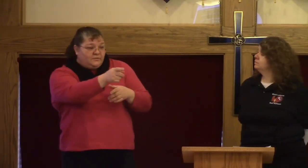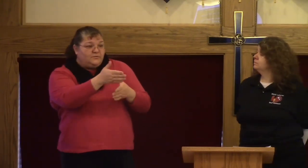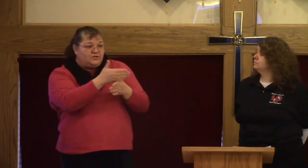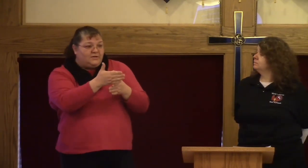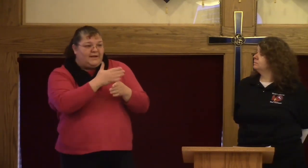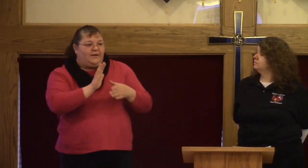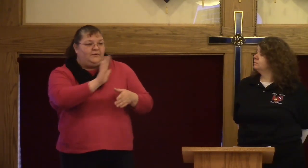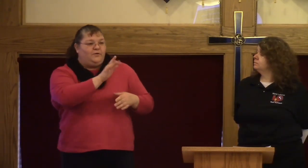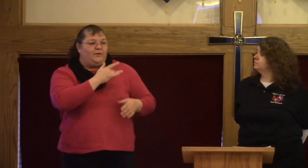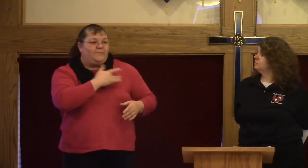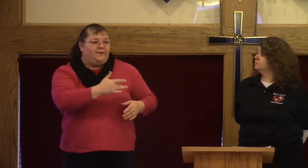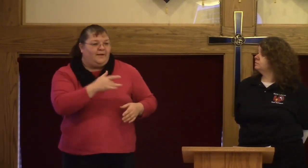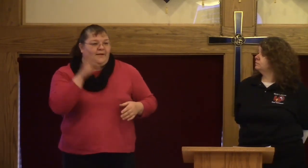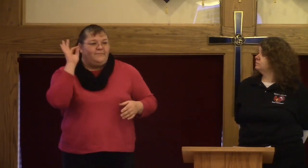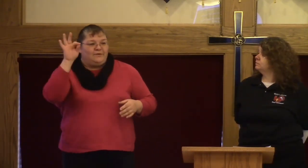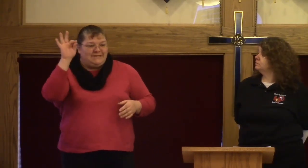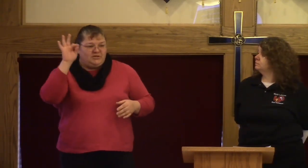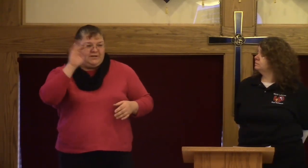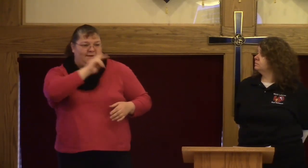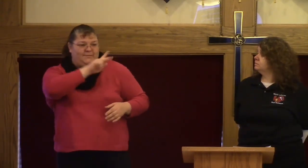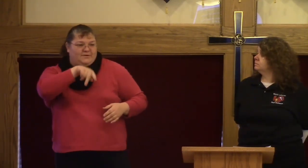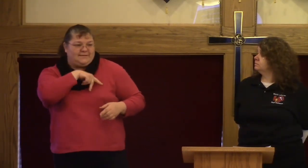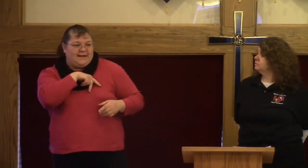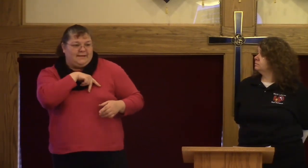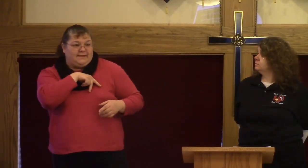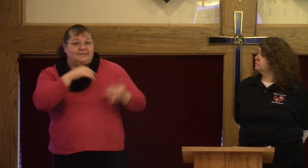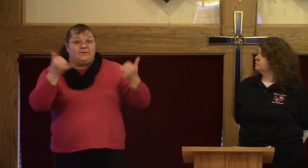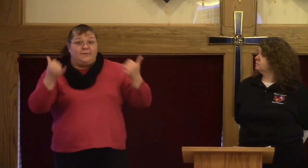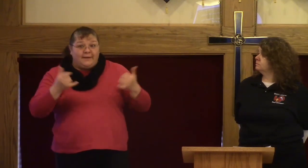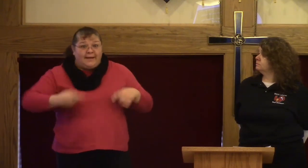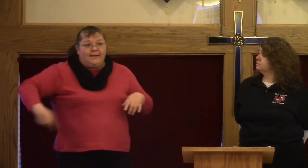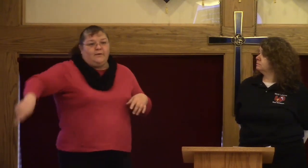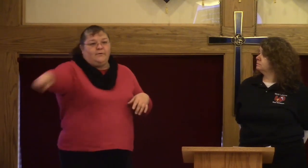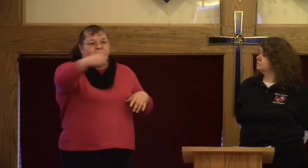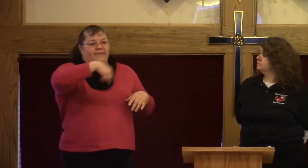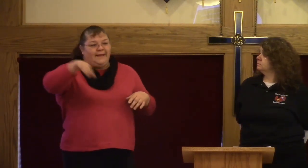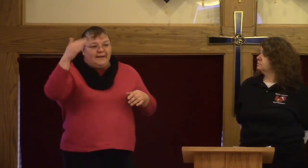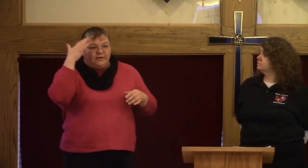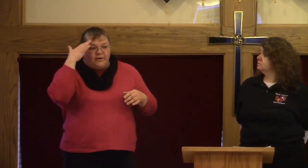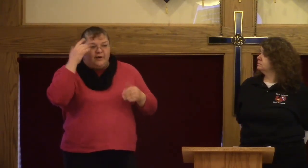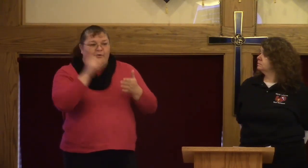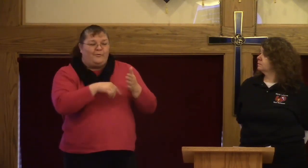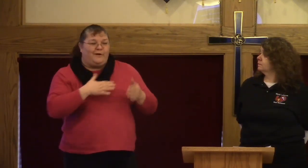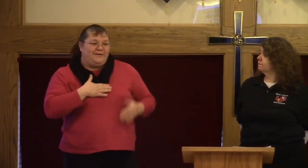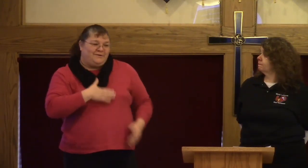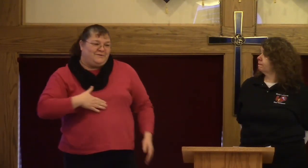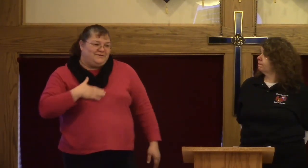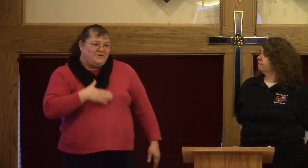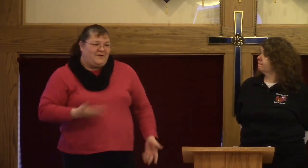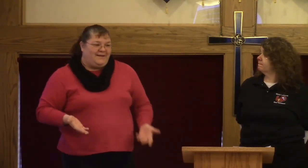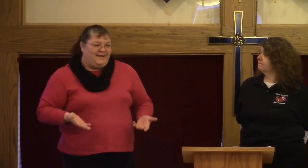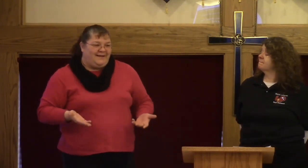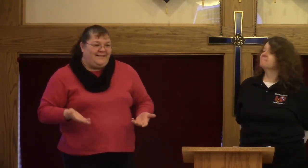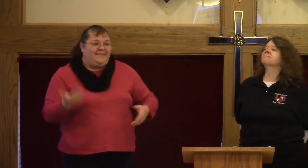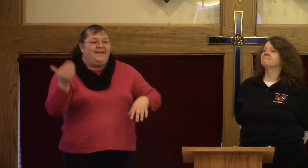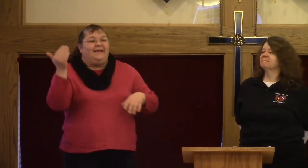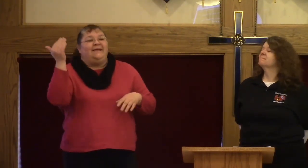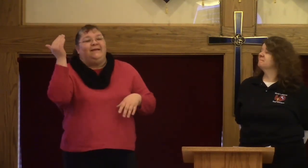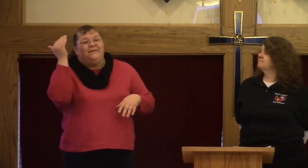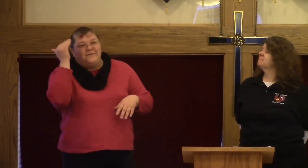that's wonderful. You share your preaching personal. So now they know. We